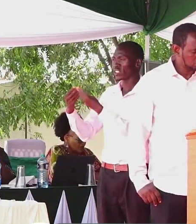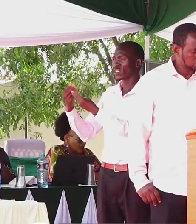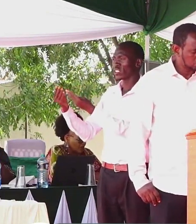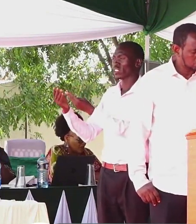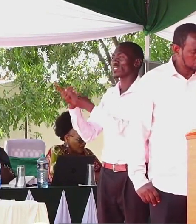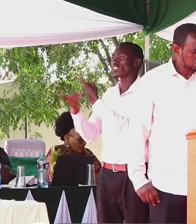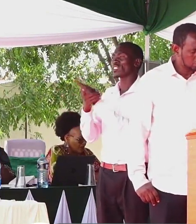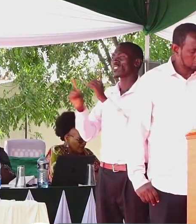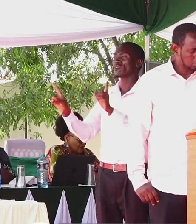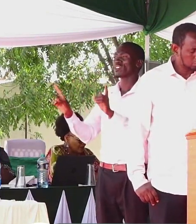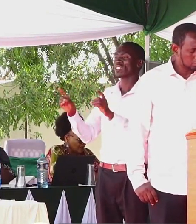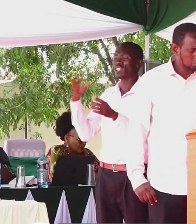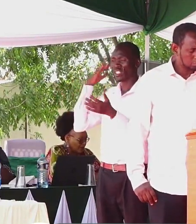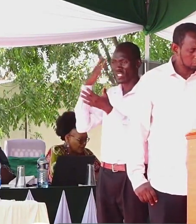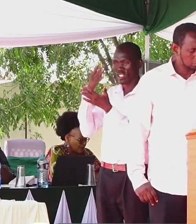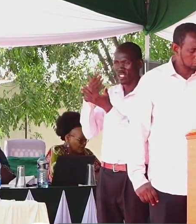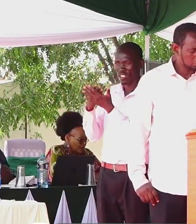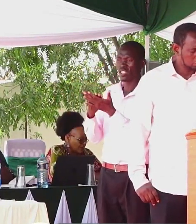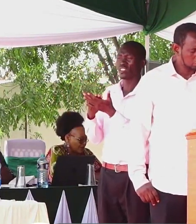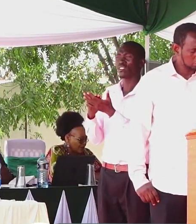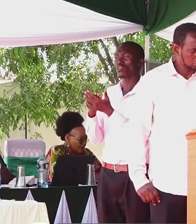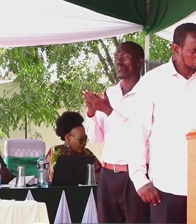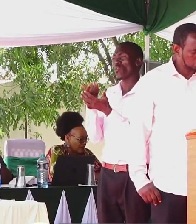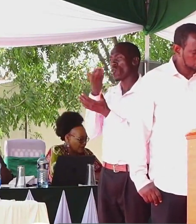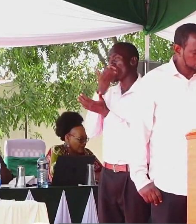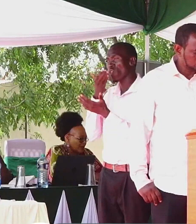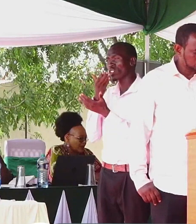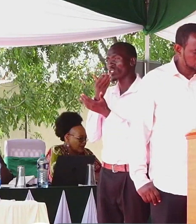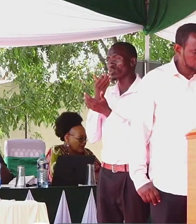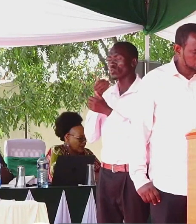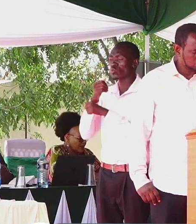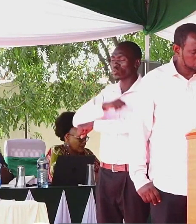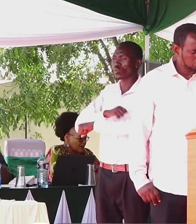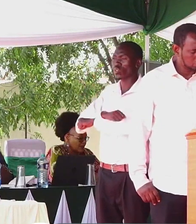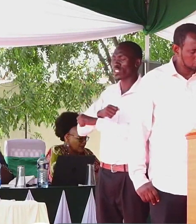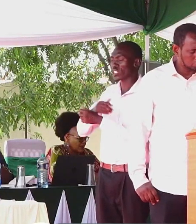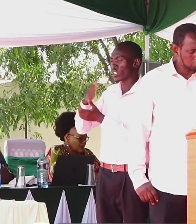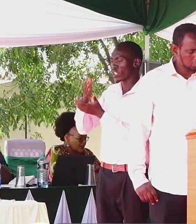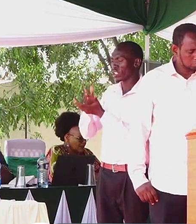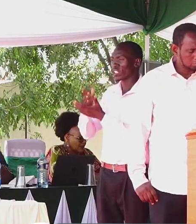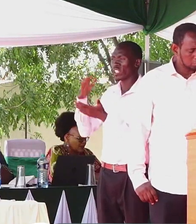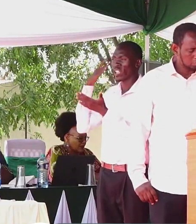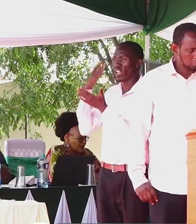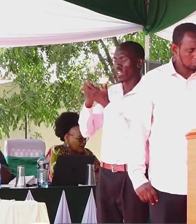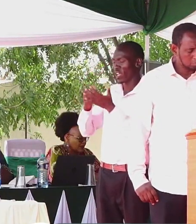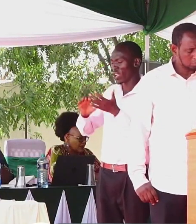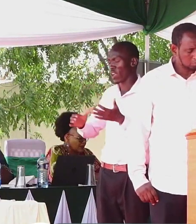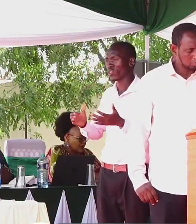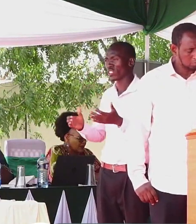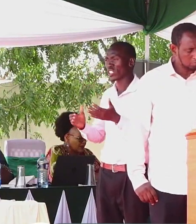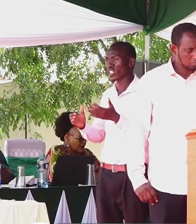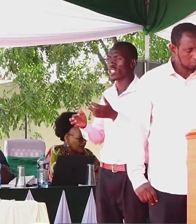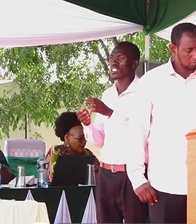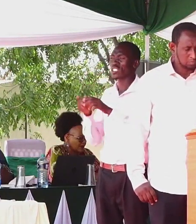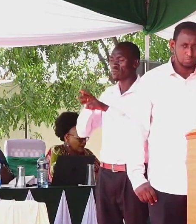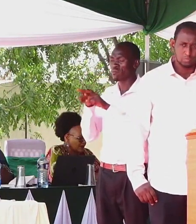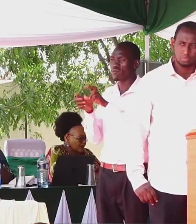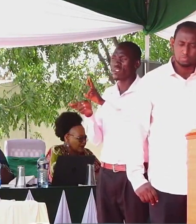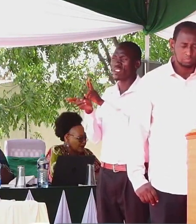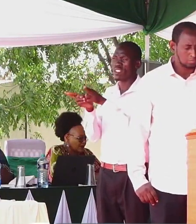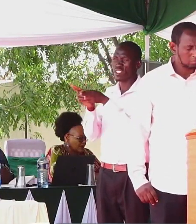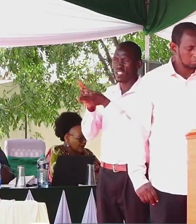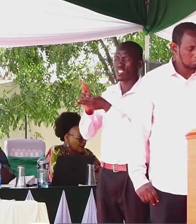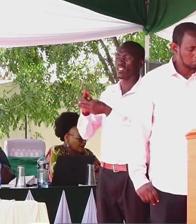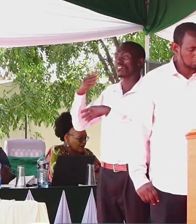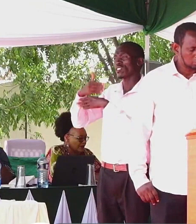delivered enriched porridge to schools in the entire county. Then we have renovated several